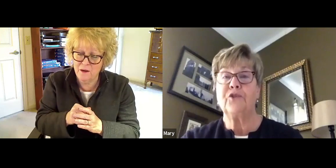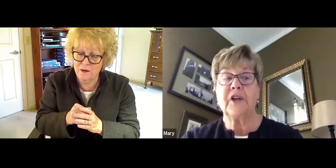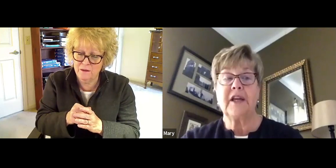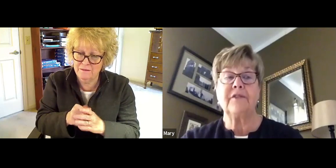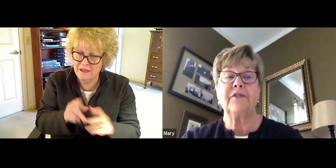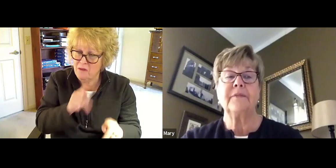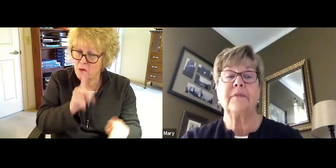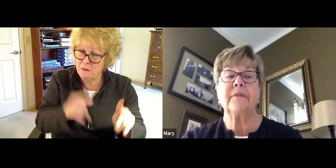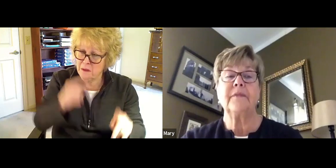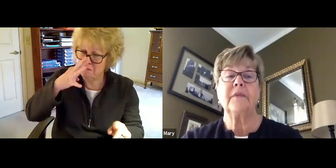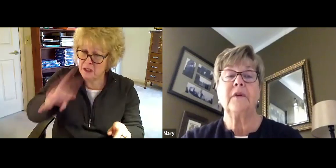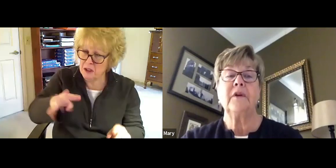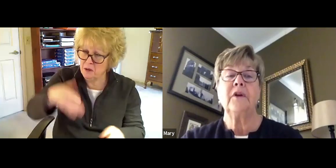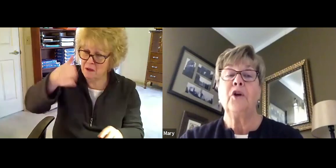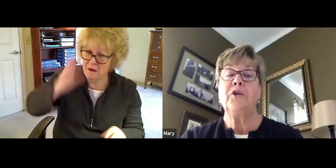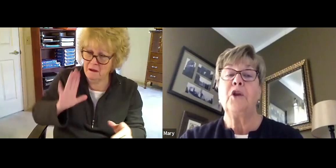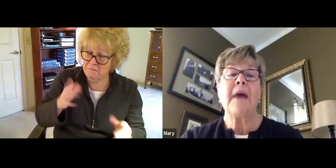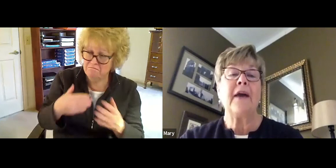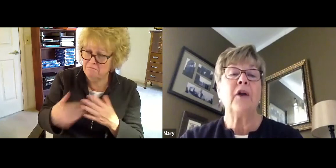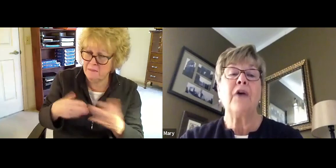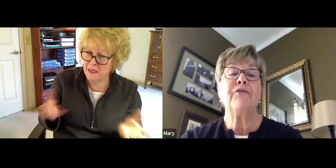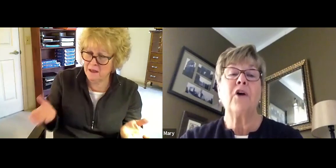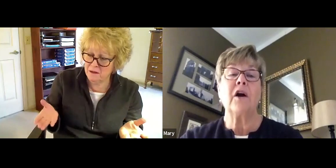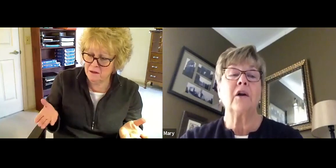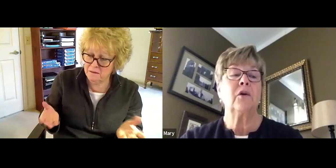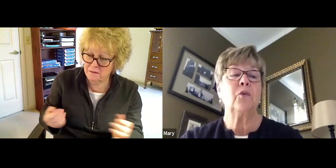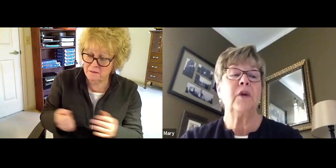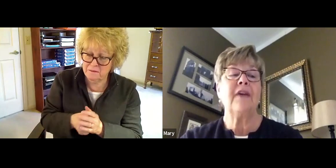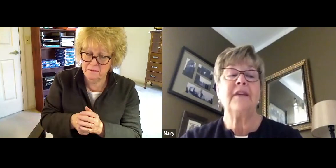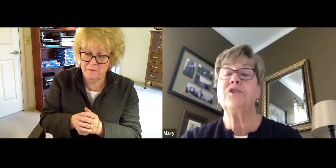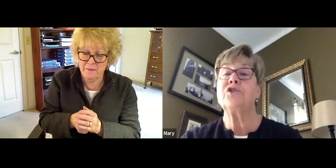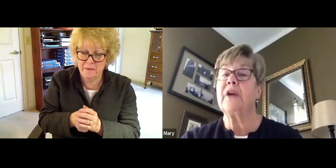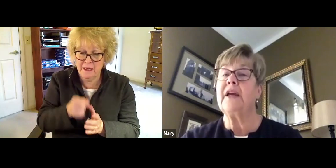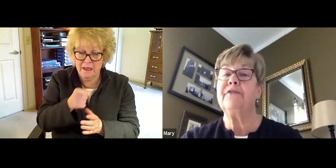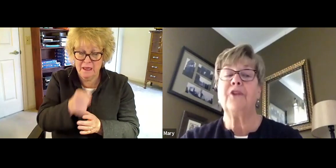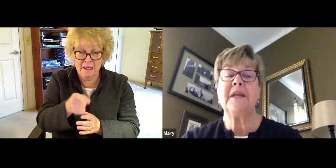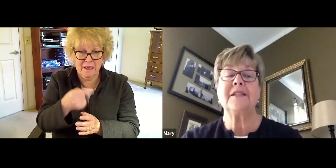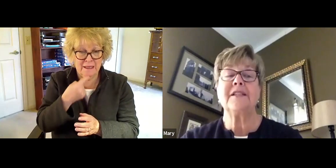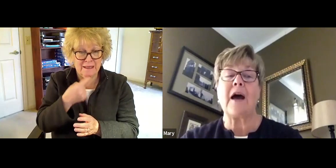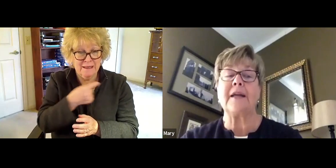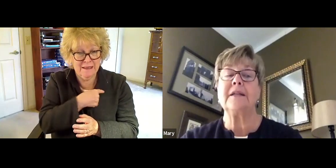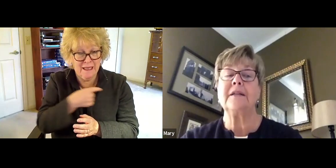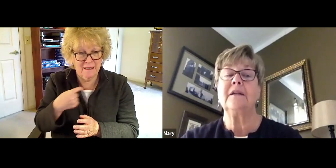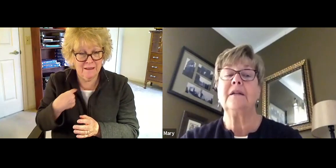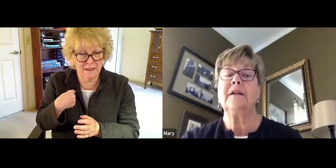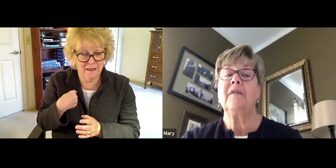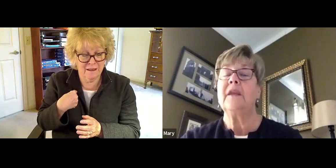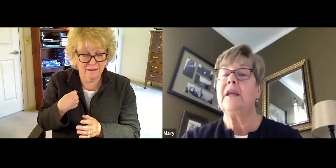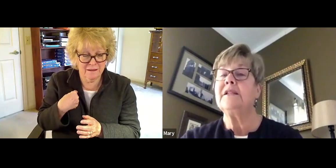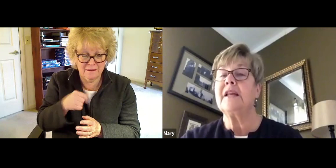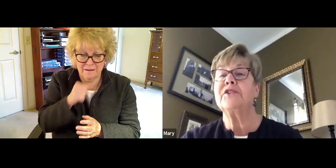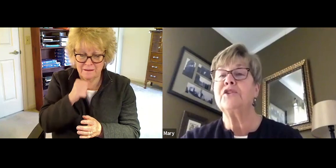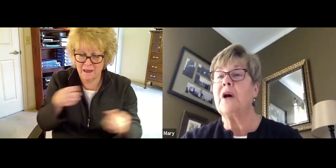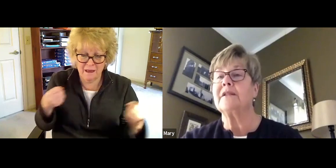to forgive. No matter how far we have each strayed from his side,